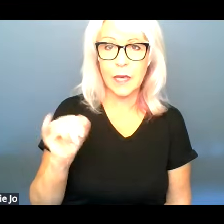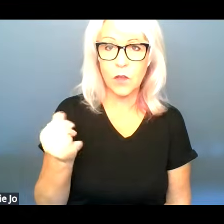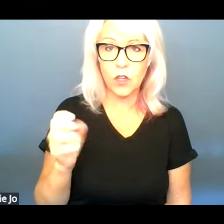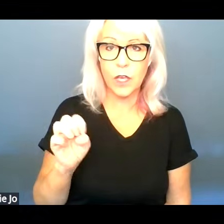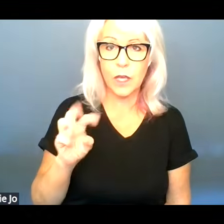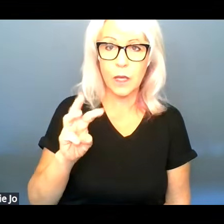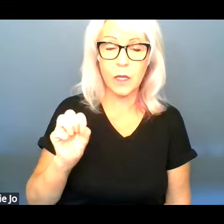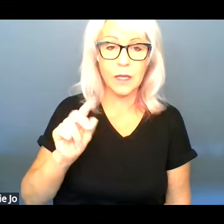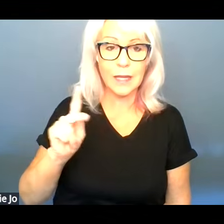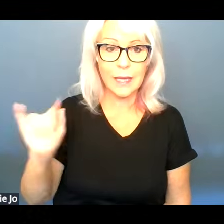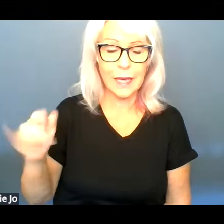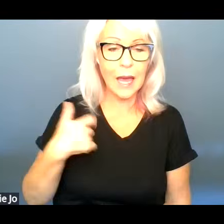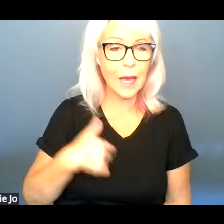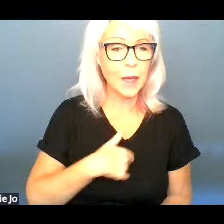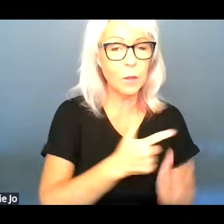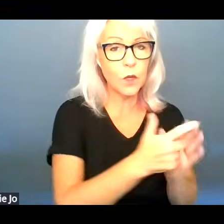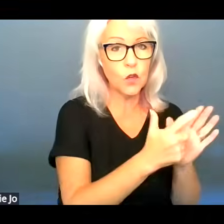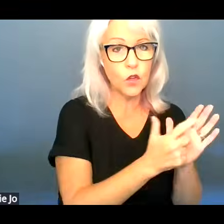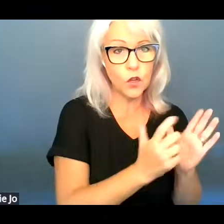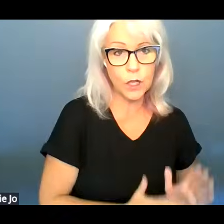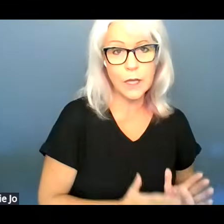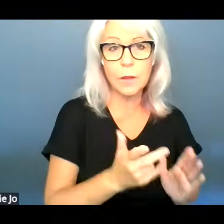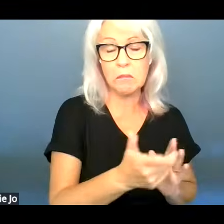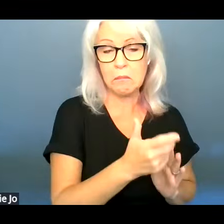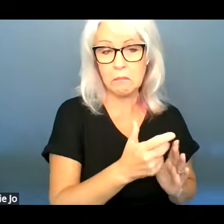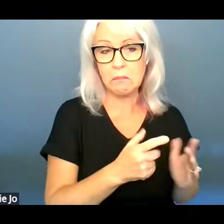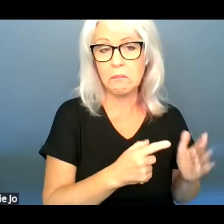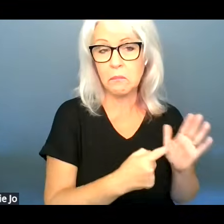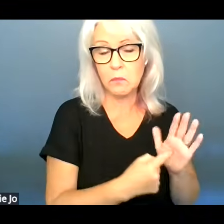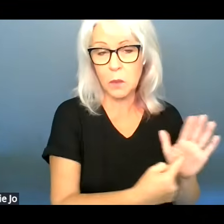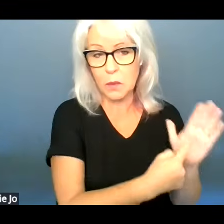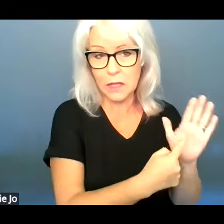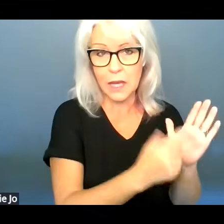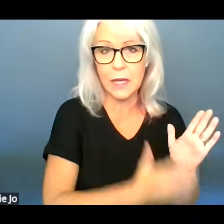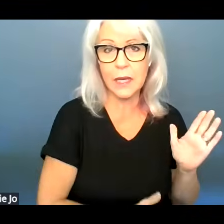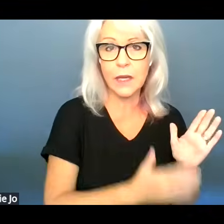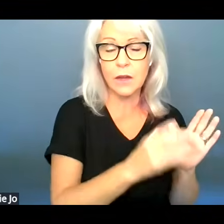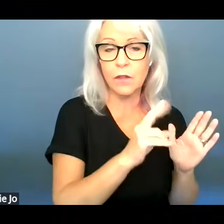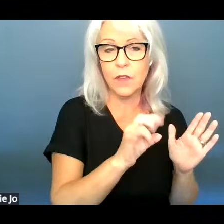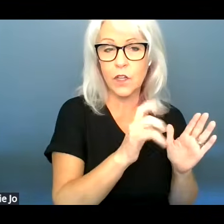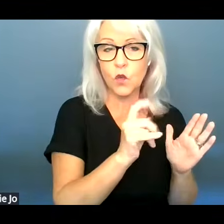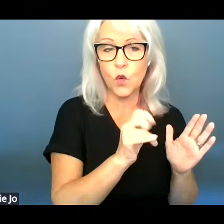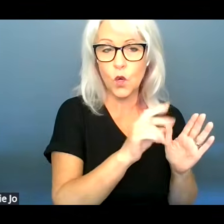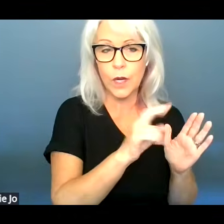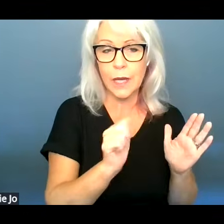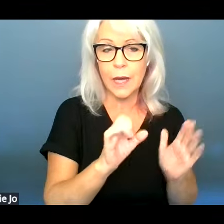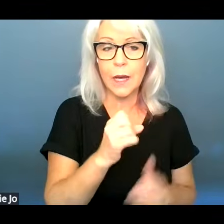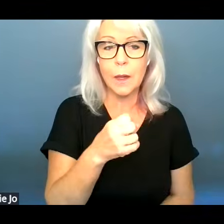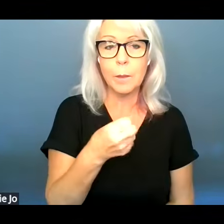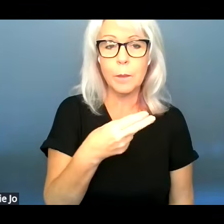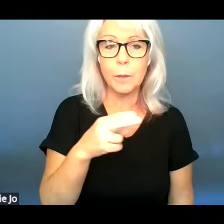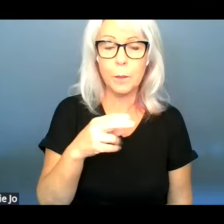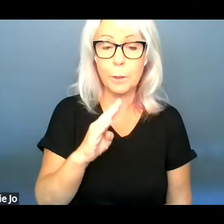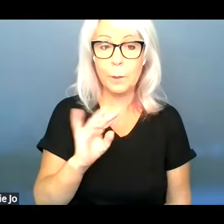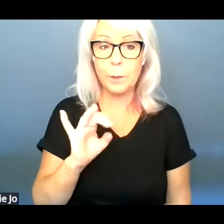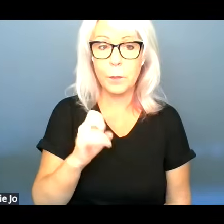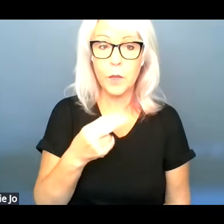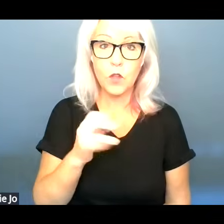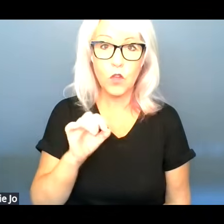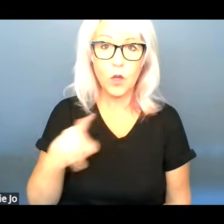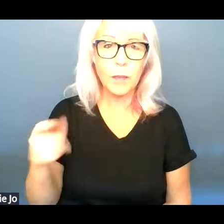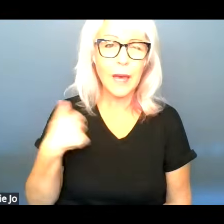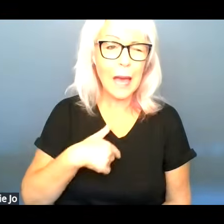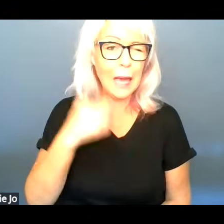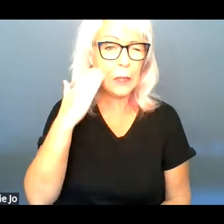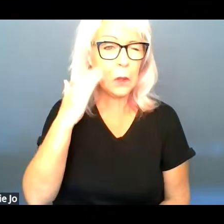Victoria Bishop, bar number P74-153. You have our submission, so I'm just going to be very brief because you have a whole bunch of other